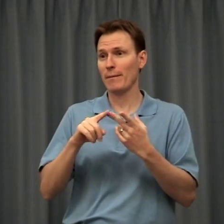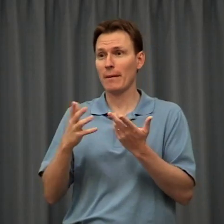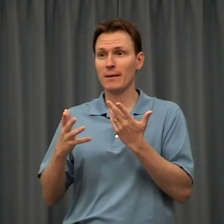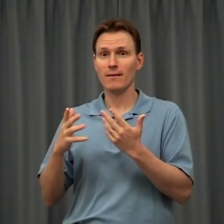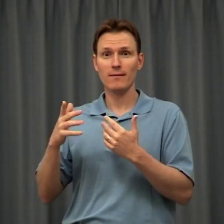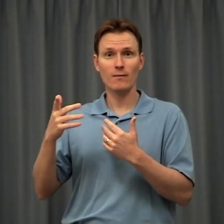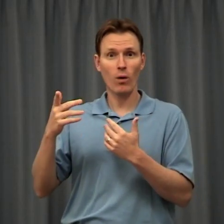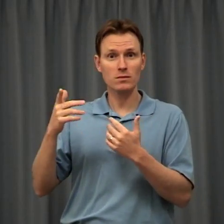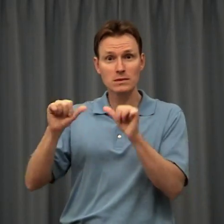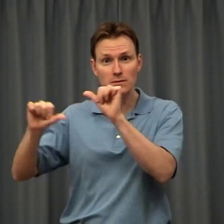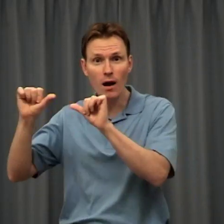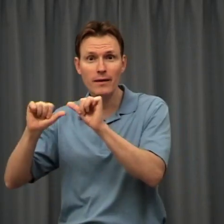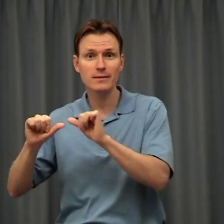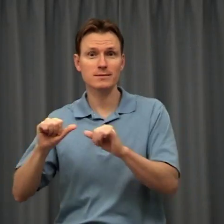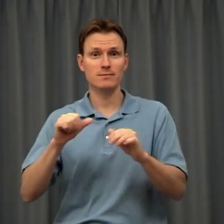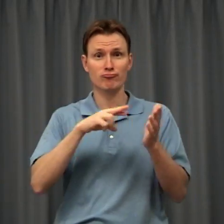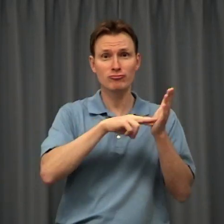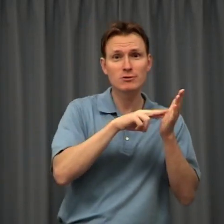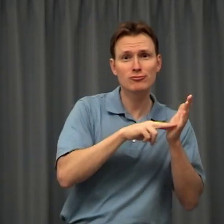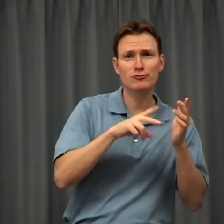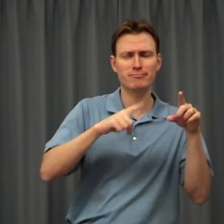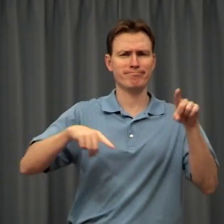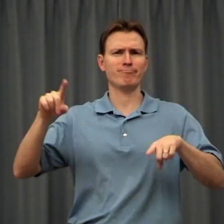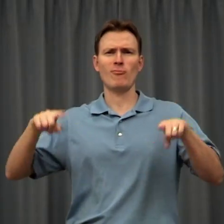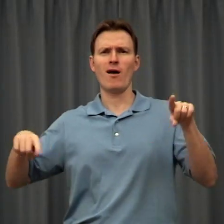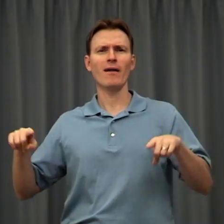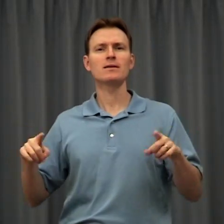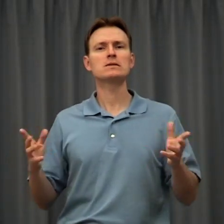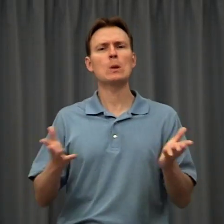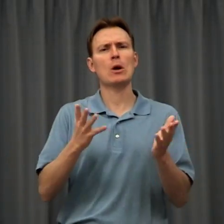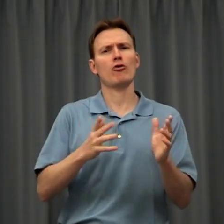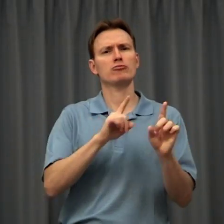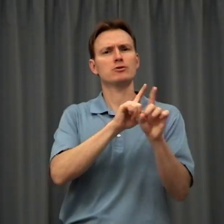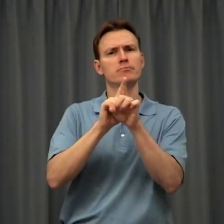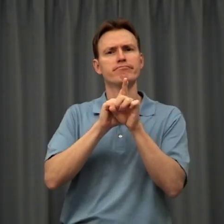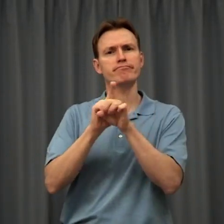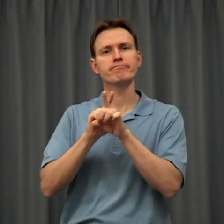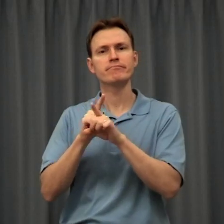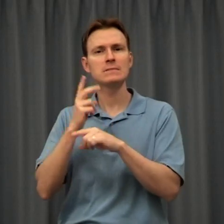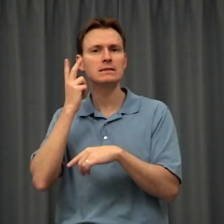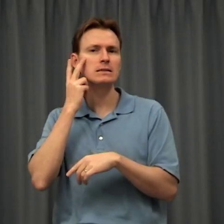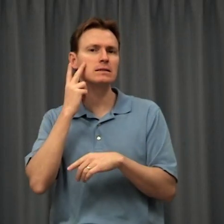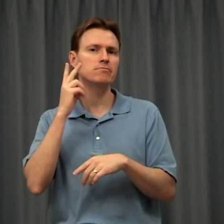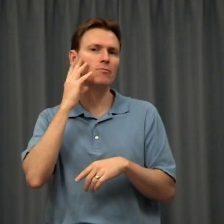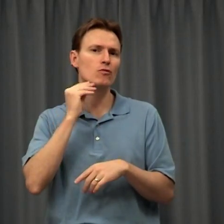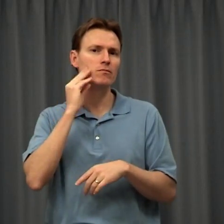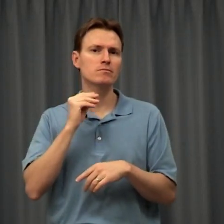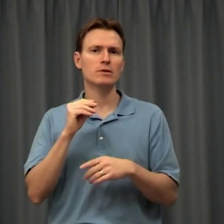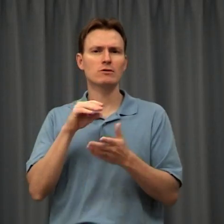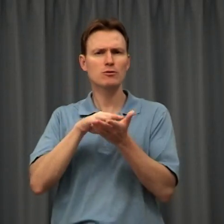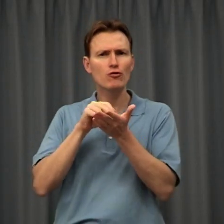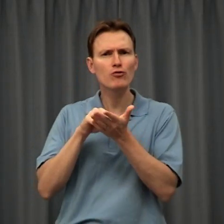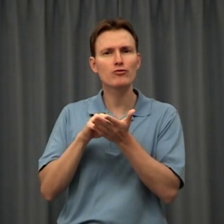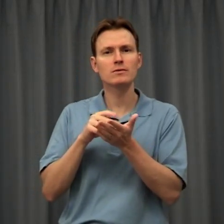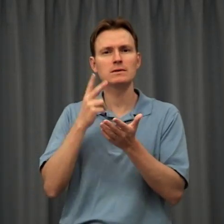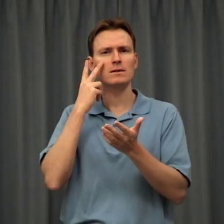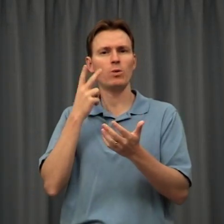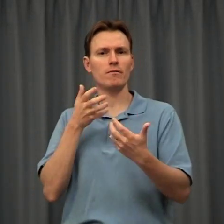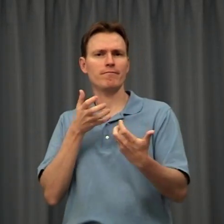them: doctors, vets, or maybe scientists or researchers. There are a variety of them out there. So I encourage you to